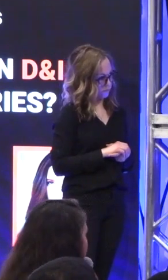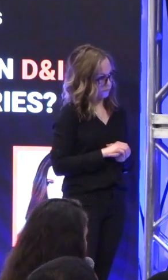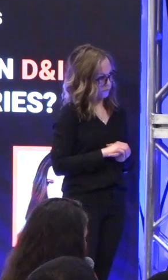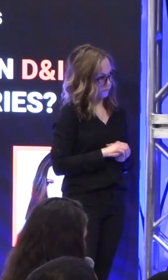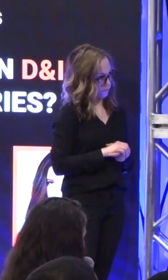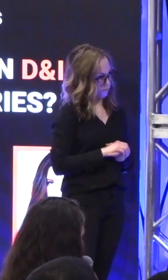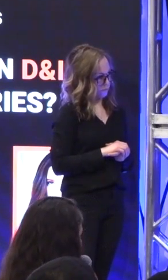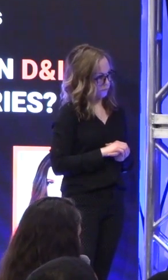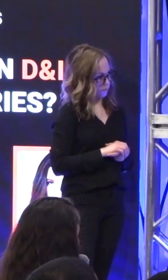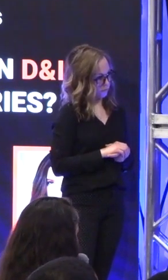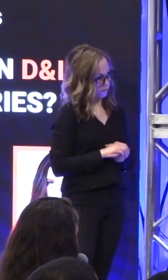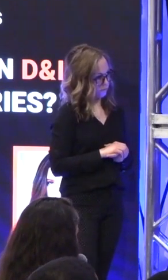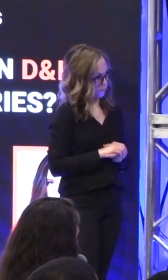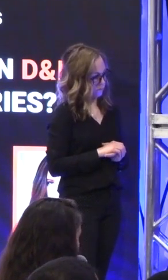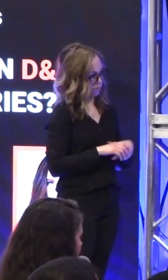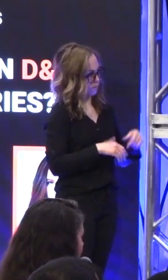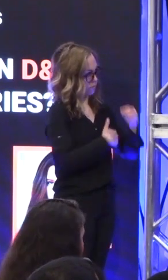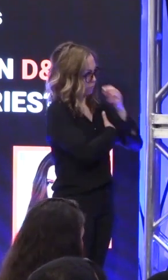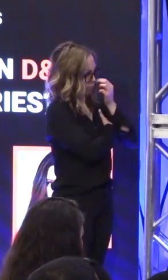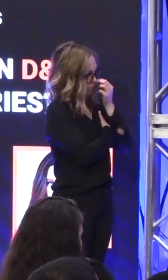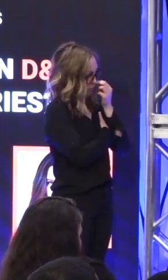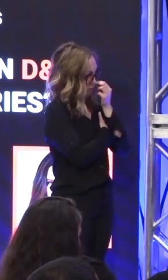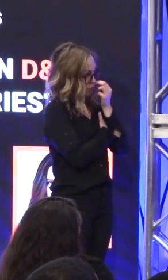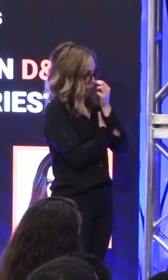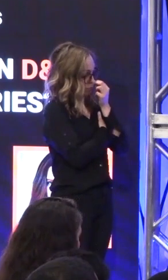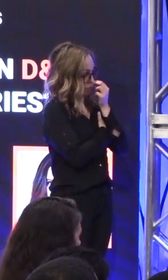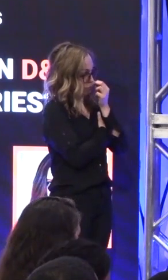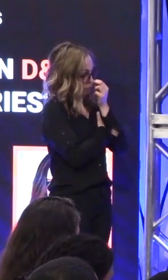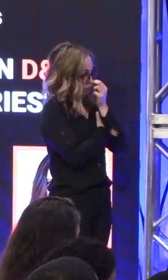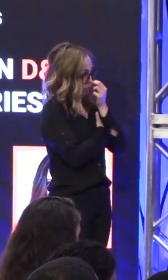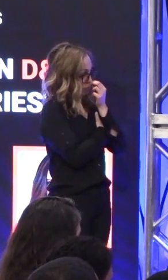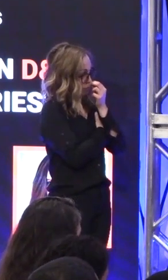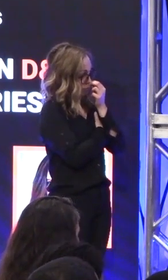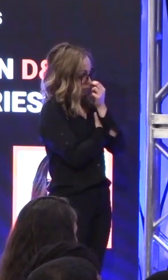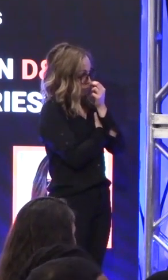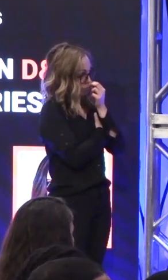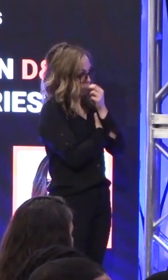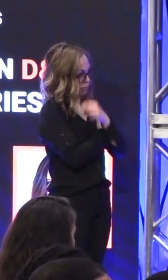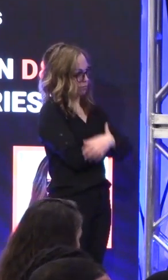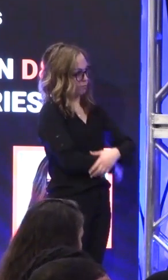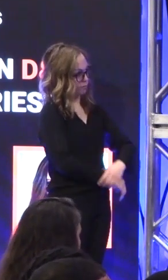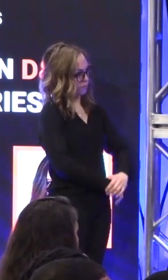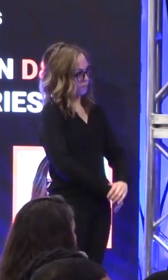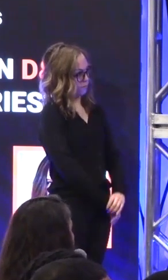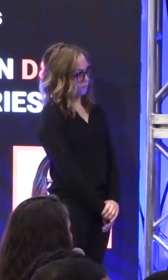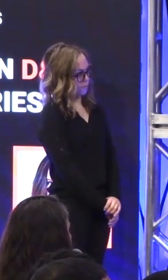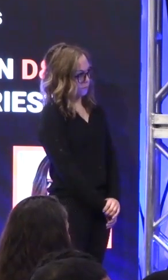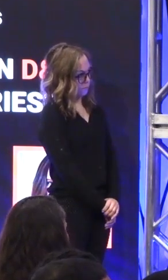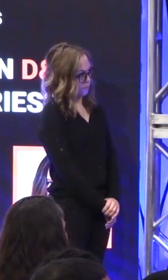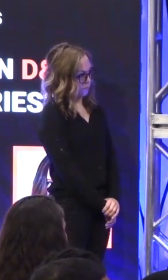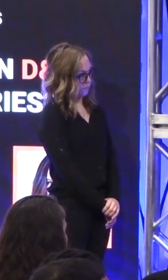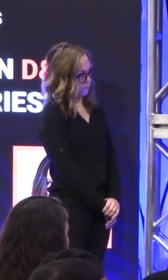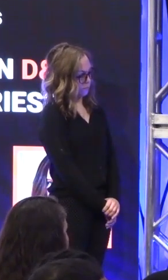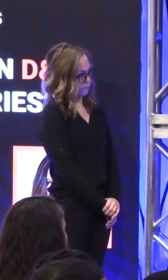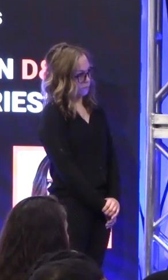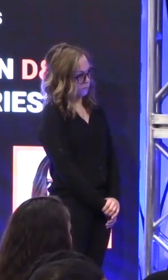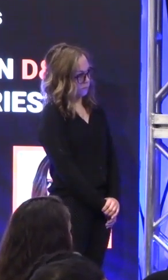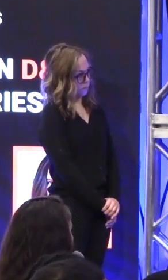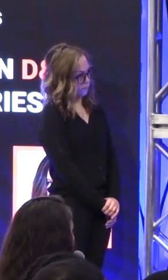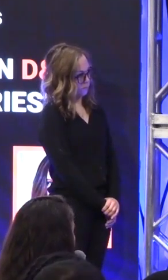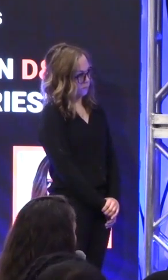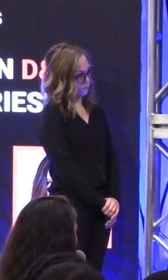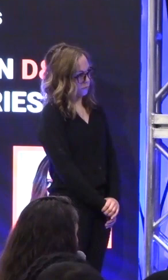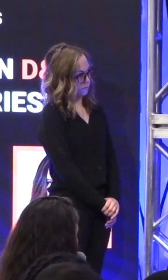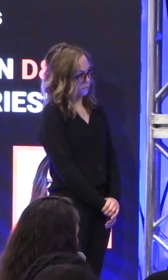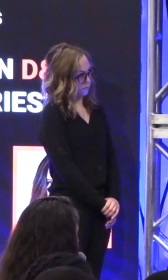the crew, for example, I mean, the creative team, it's still overwhelming white, male, able-bodied